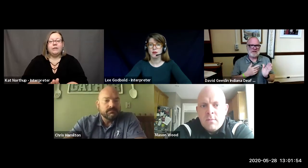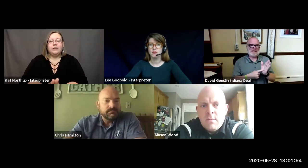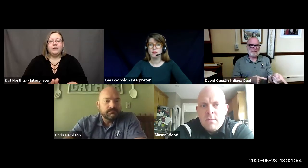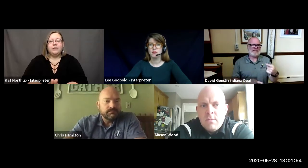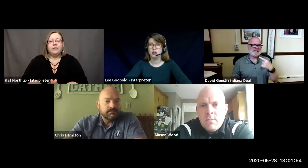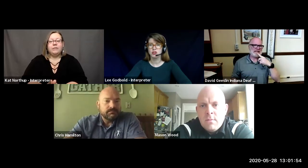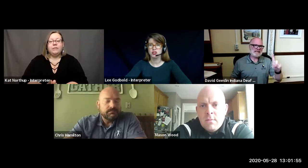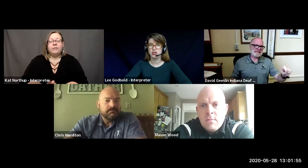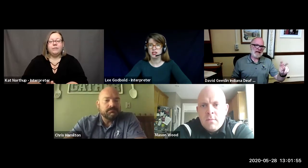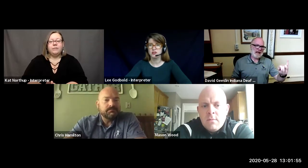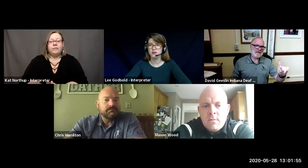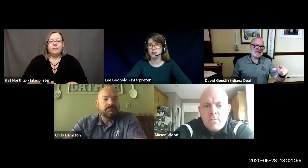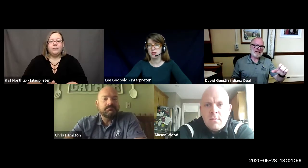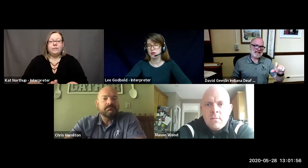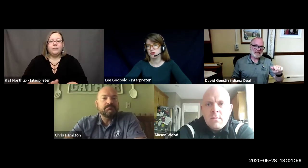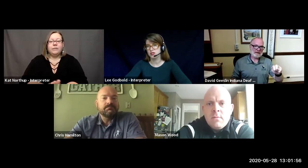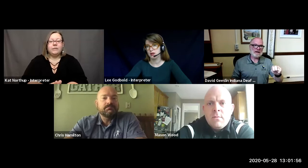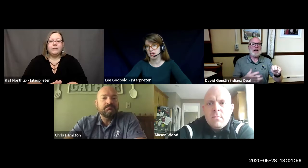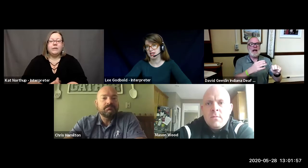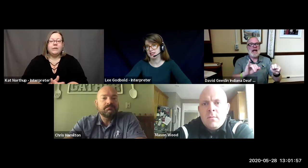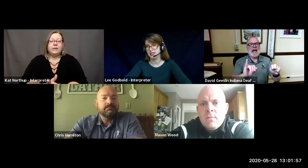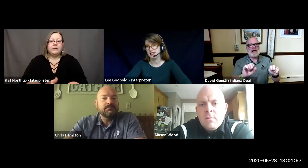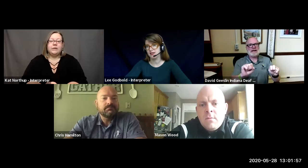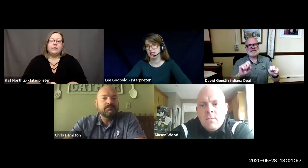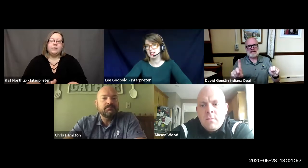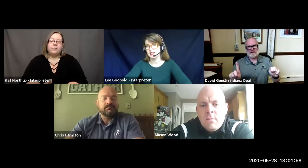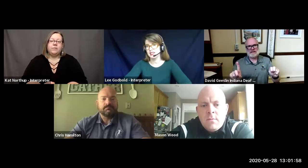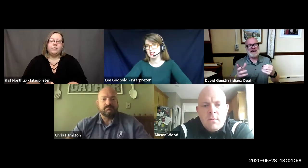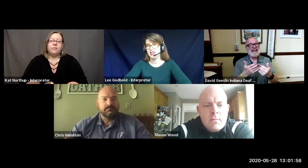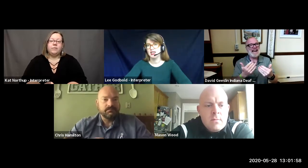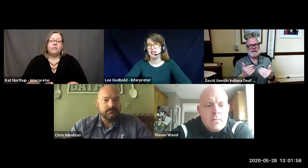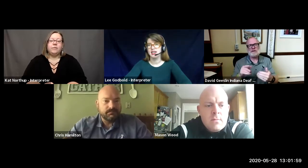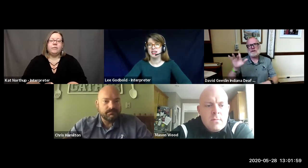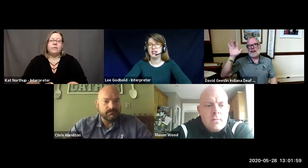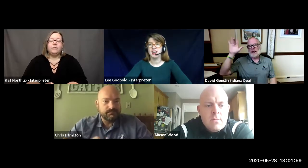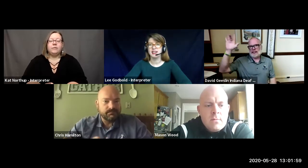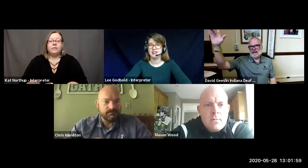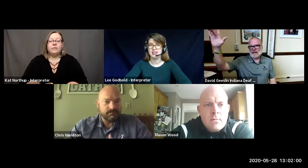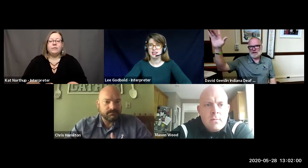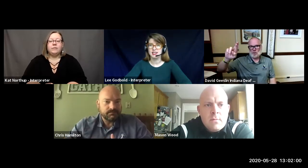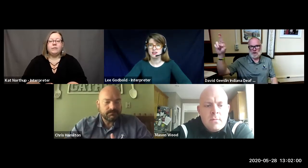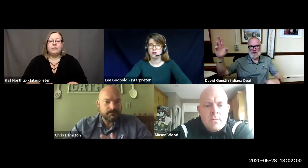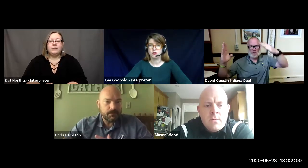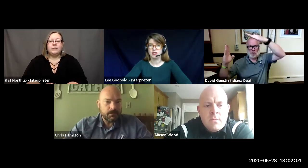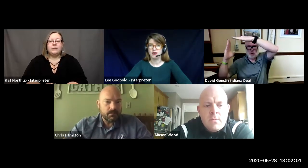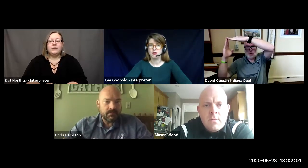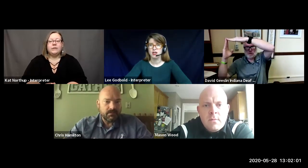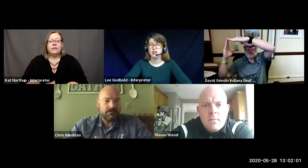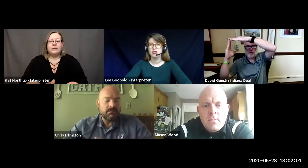rename your screen. So for example, if you see on mine, it says David Giesland in ISD, Indiana School for the Deaf. So you can